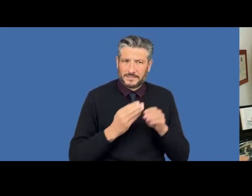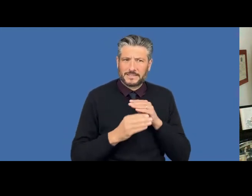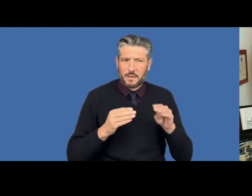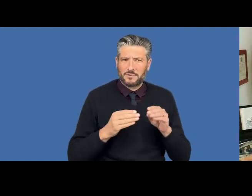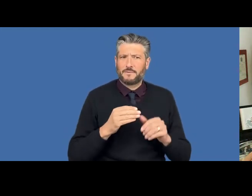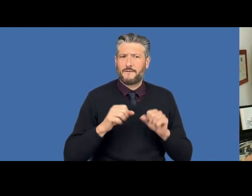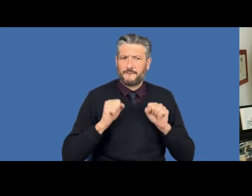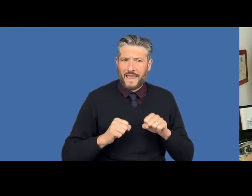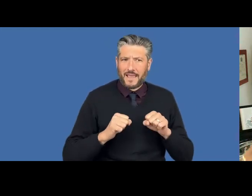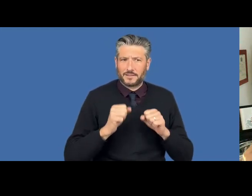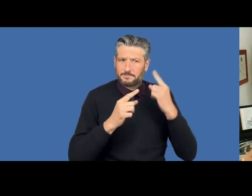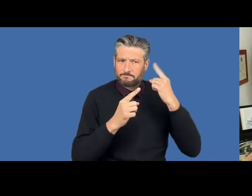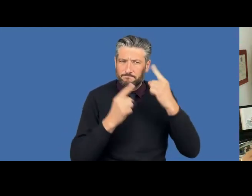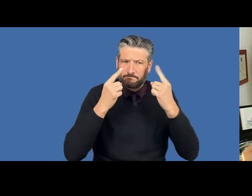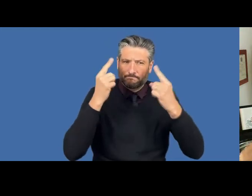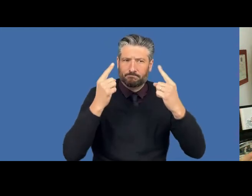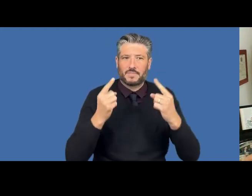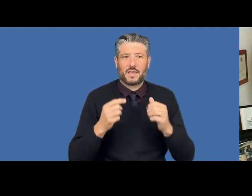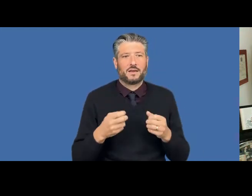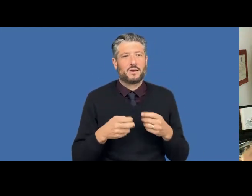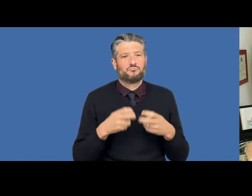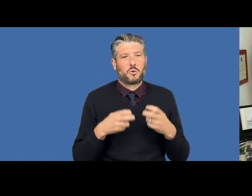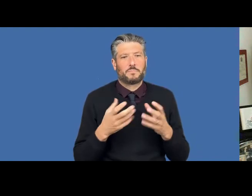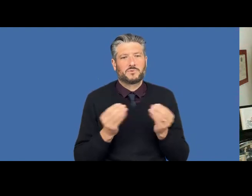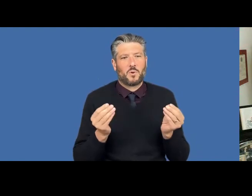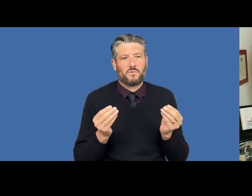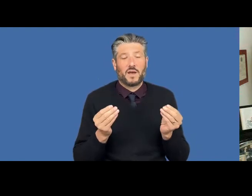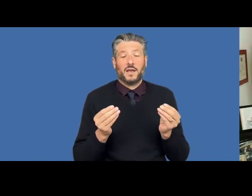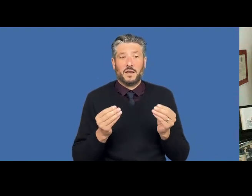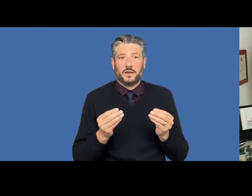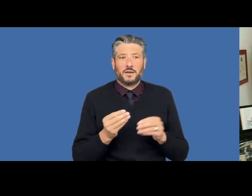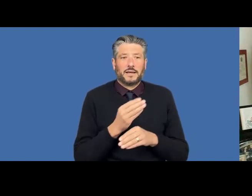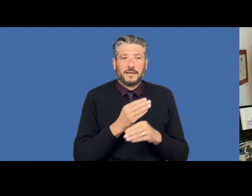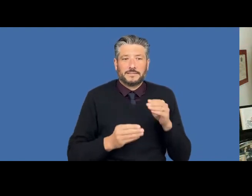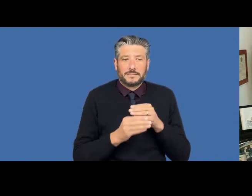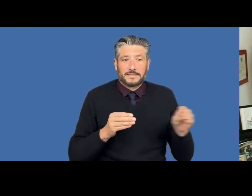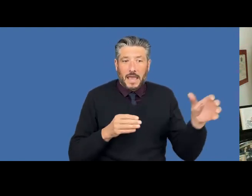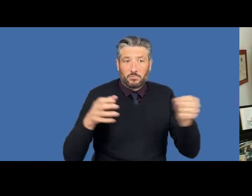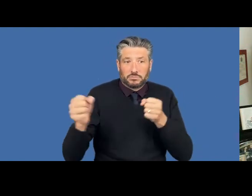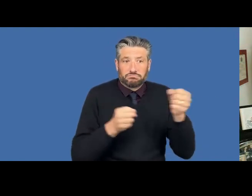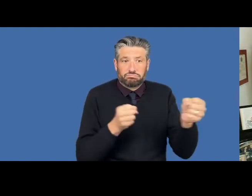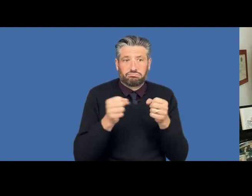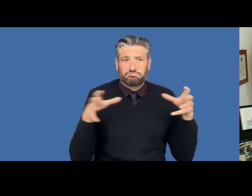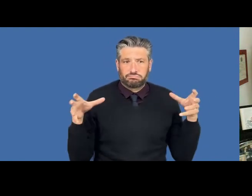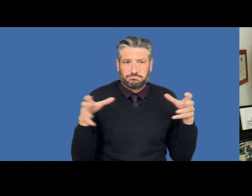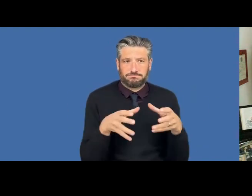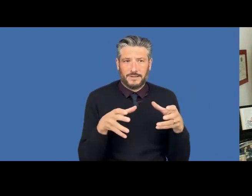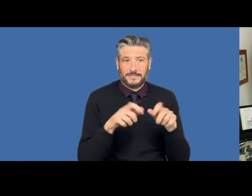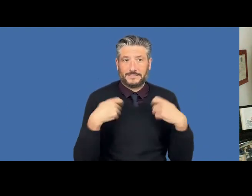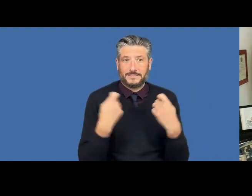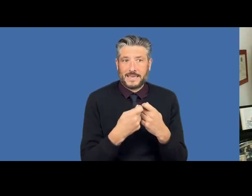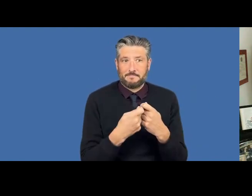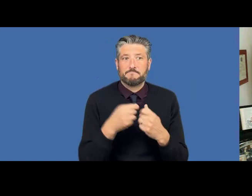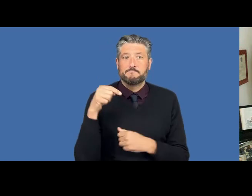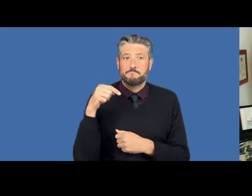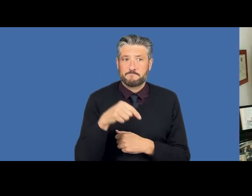really important for creating teams that are going to meet the challenges of today and tomorrow.